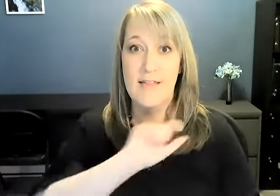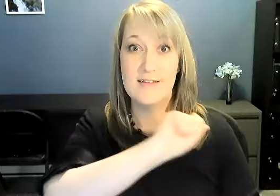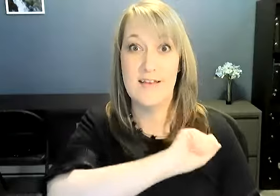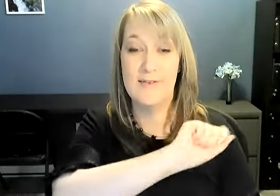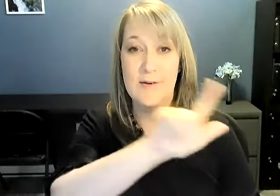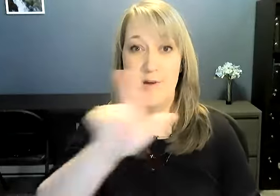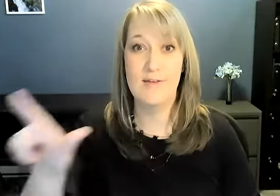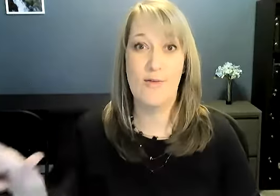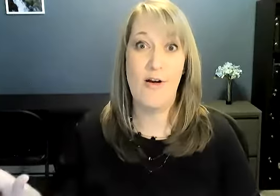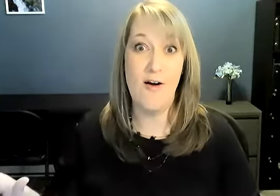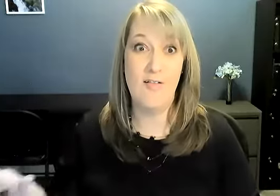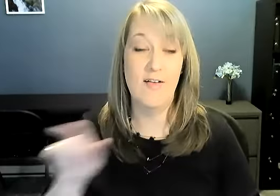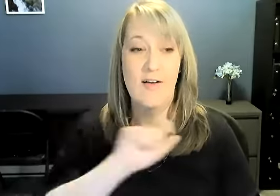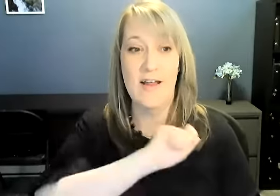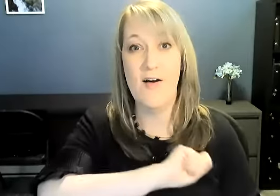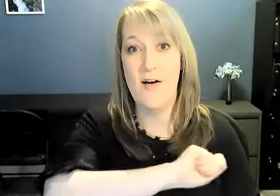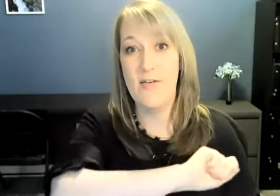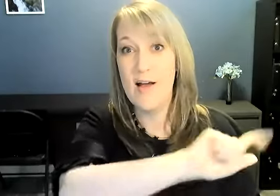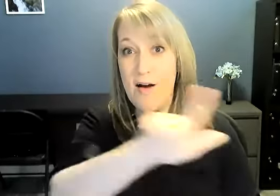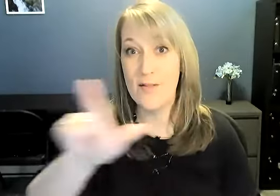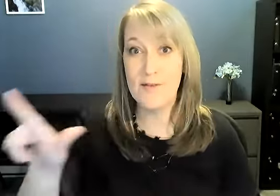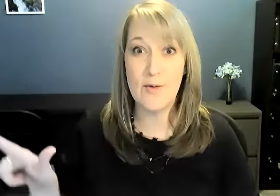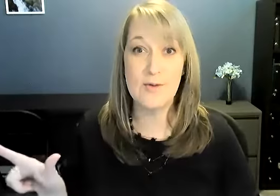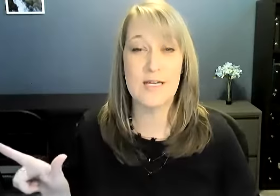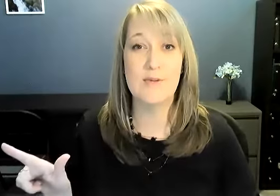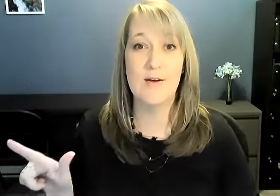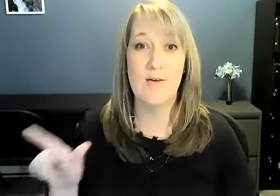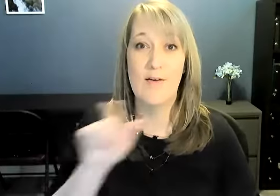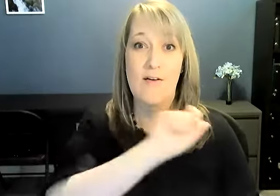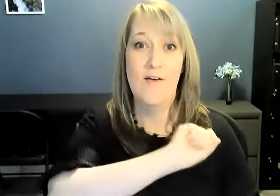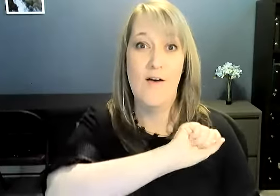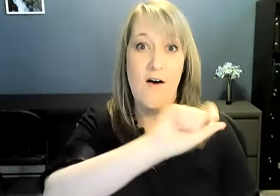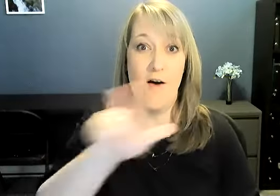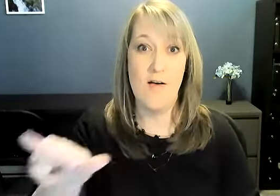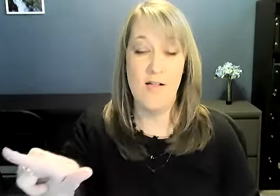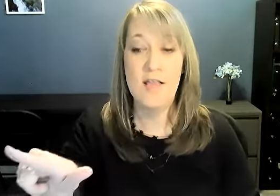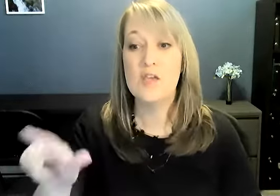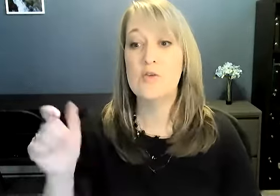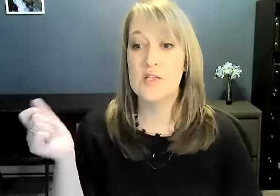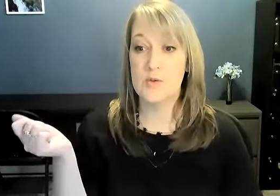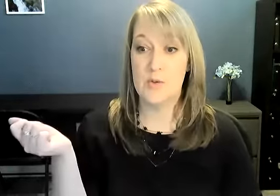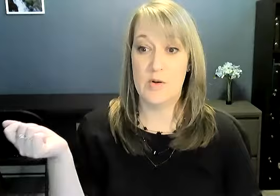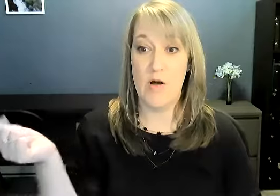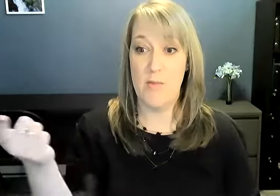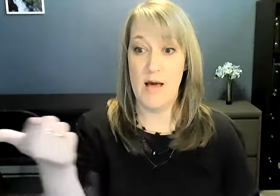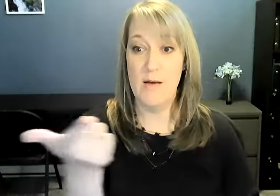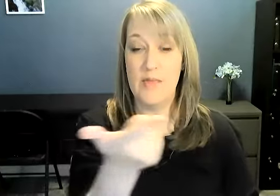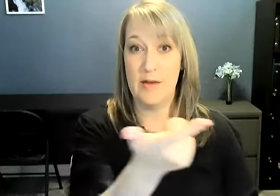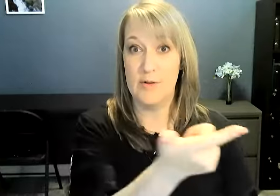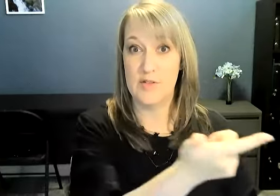That's everyone or all. All right, all of you, time to go. All. You can do it with your palm up the other